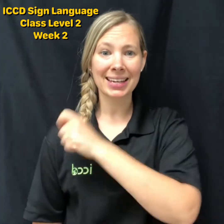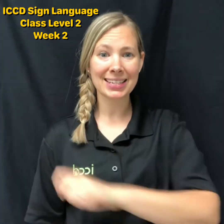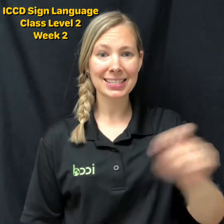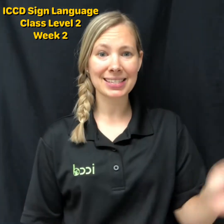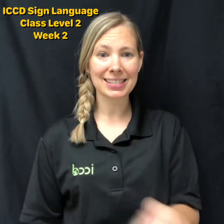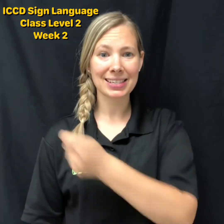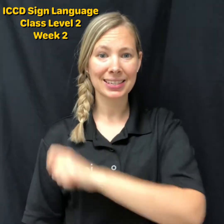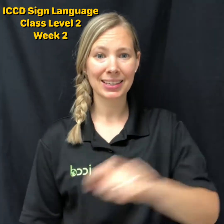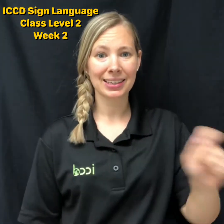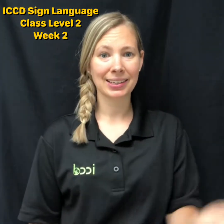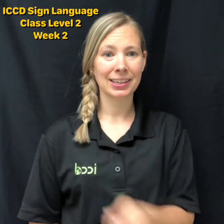tennis,